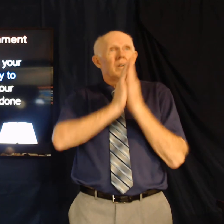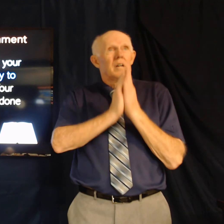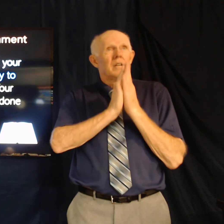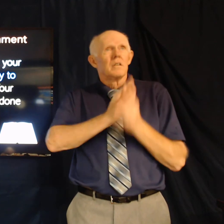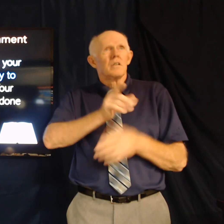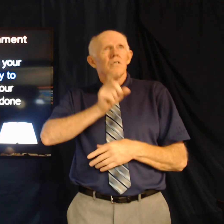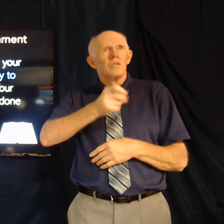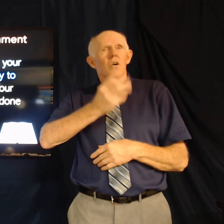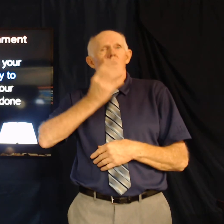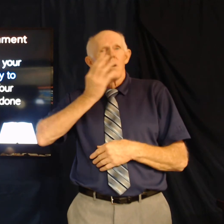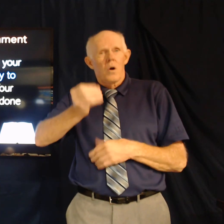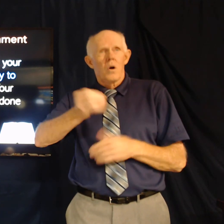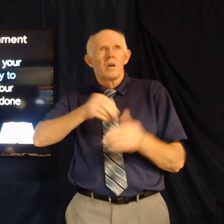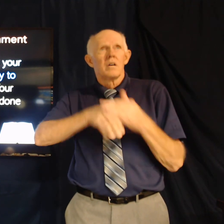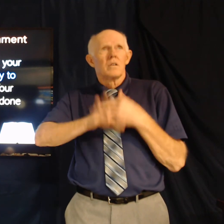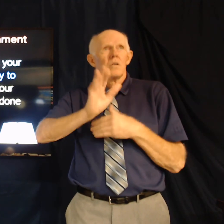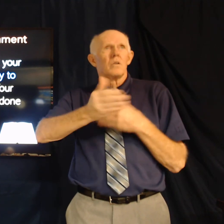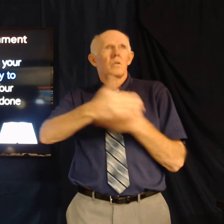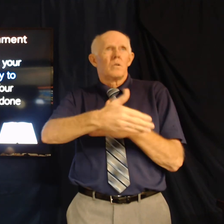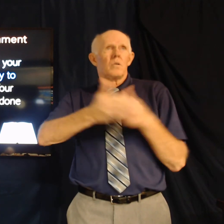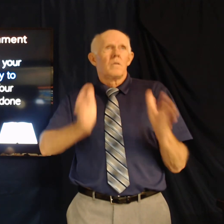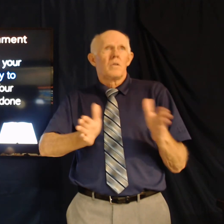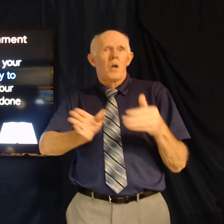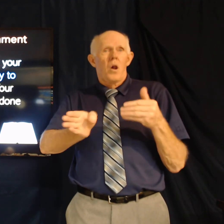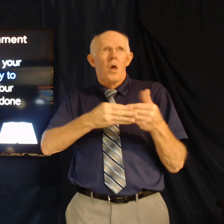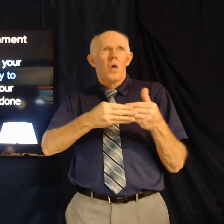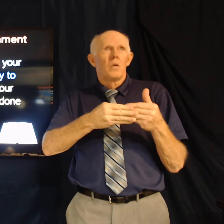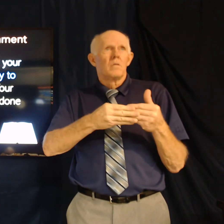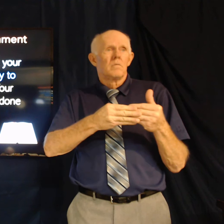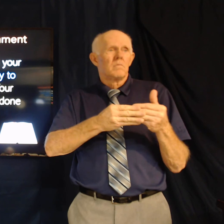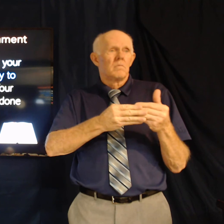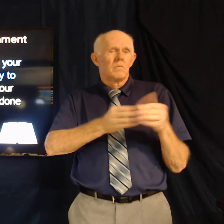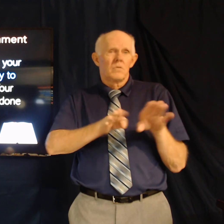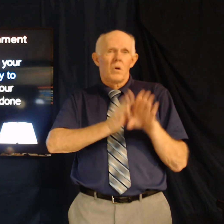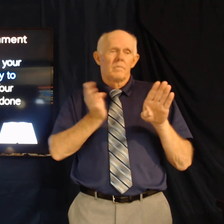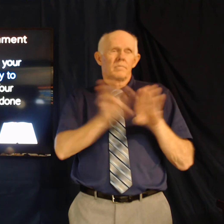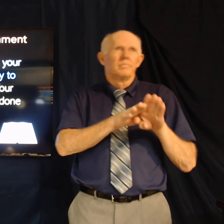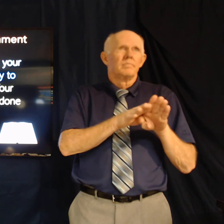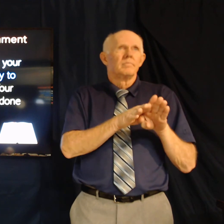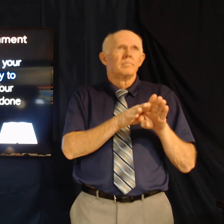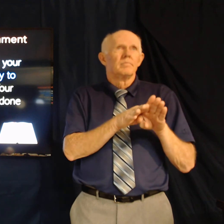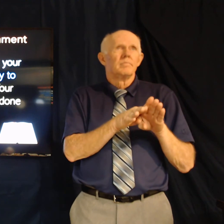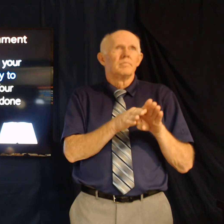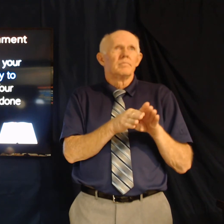When you pray, you should go into your room and close the door.